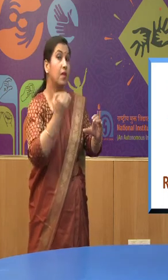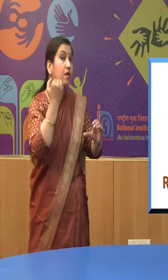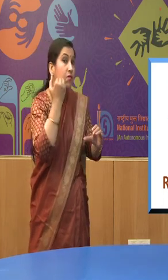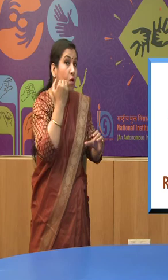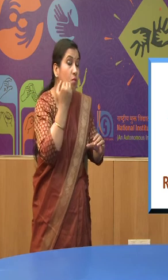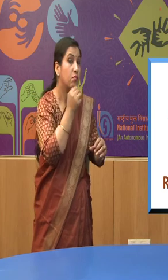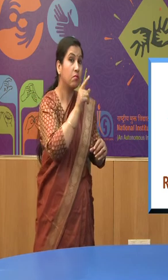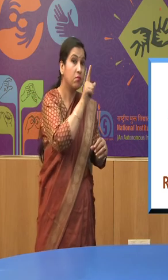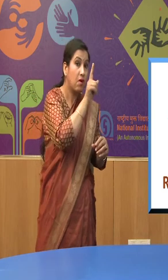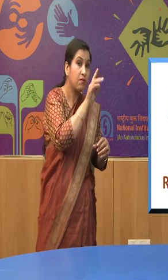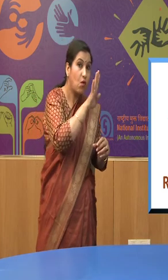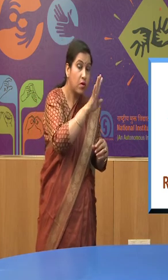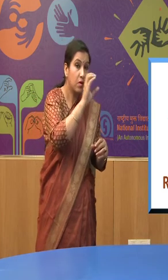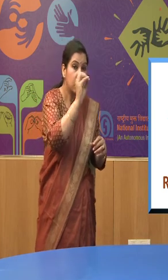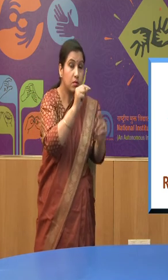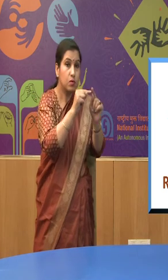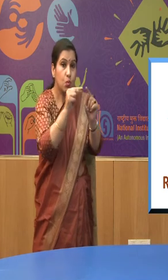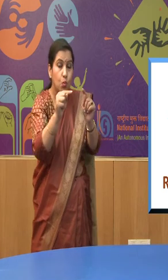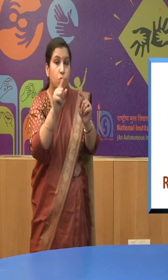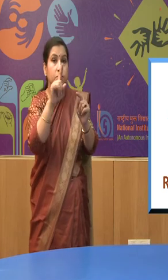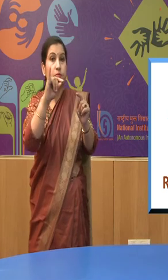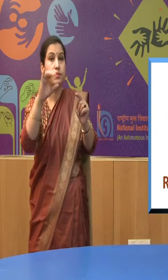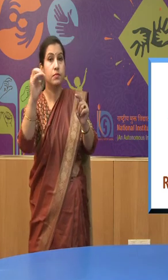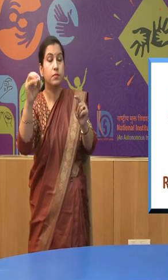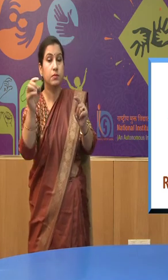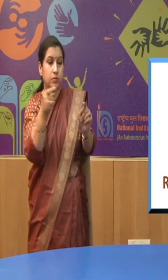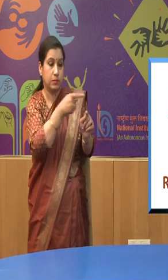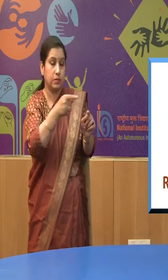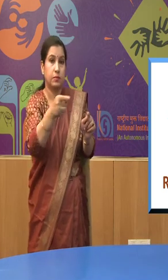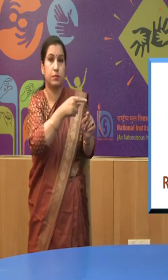14th till 16th centuries in Europe.